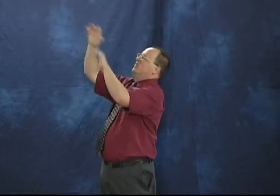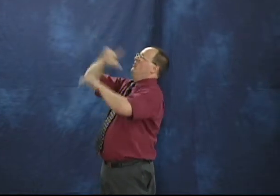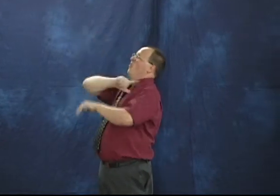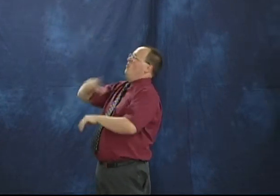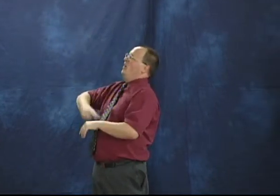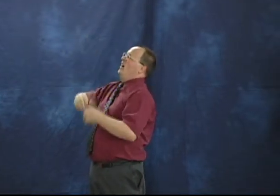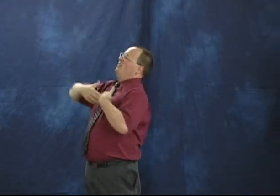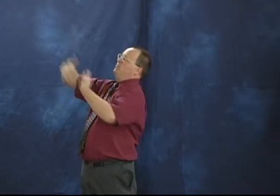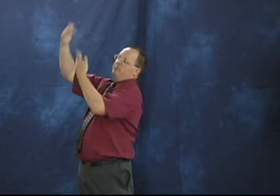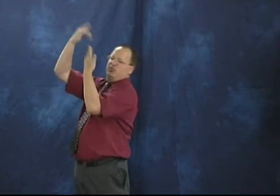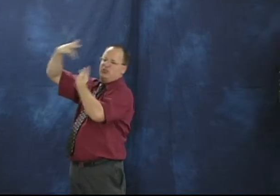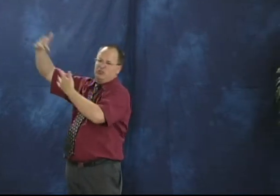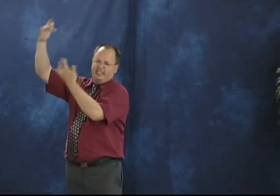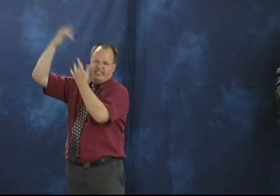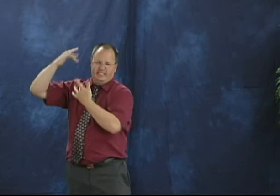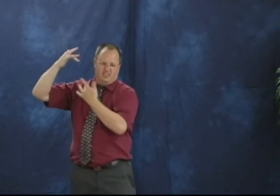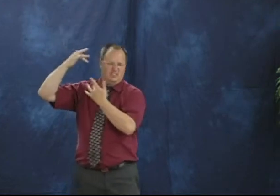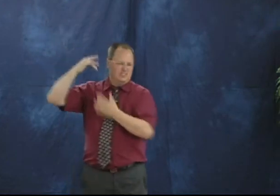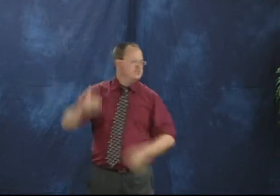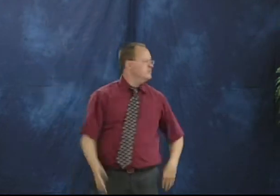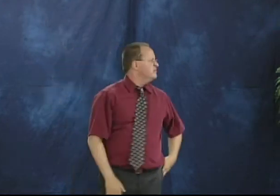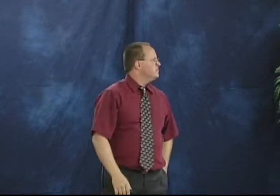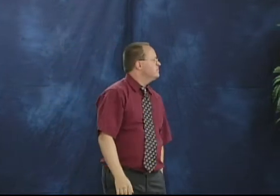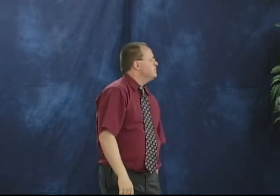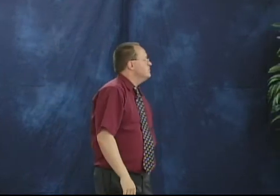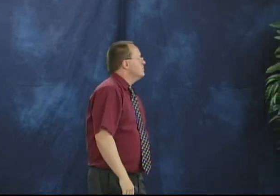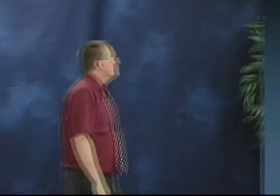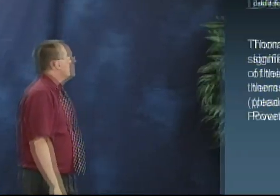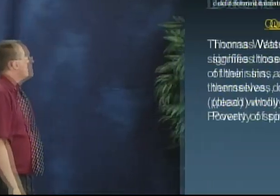And all we can do is cry out to God for mercy.